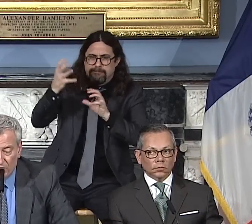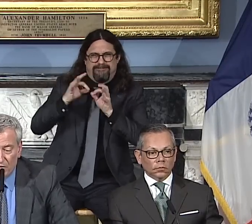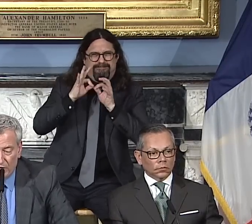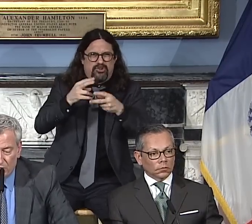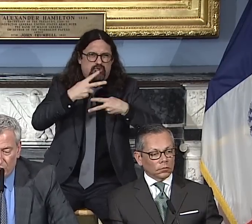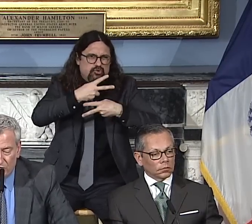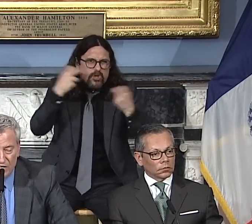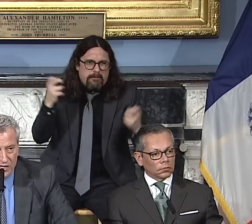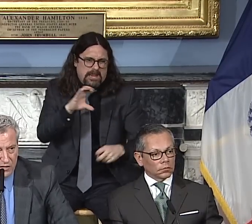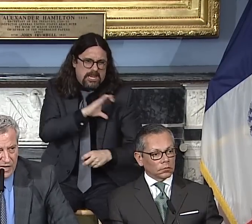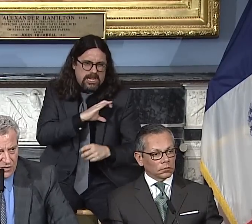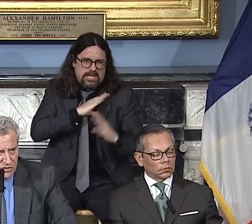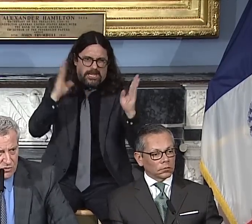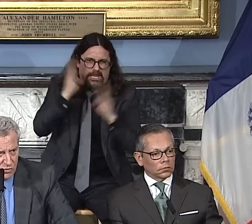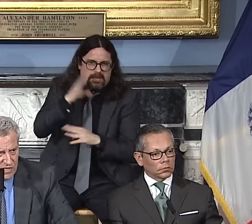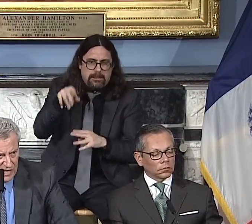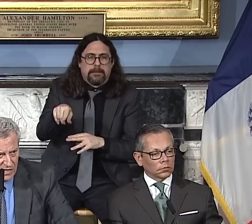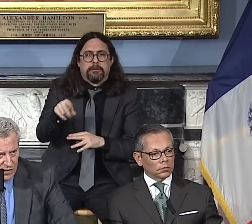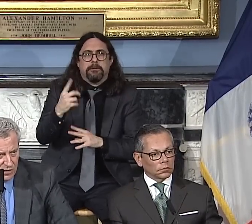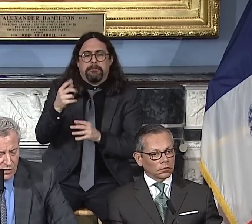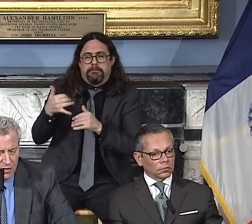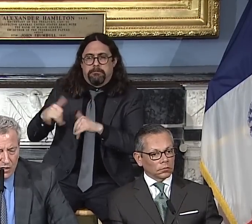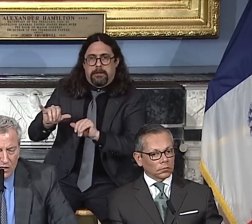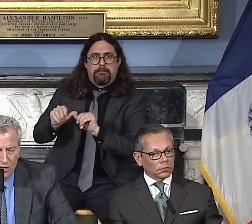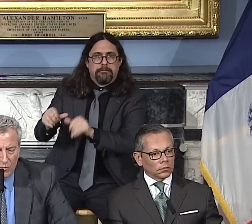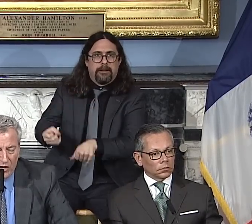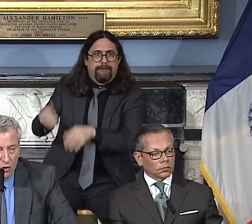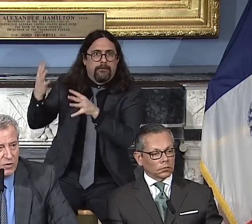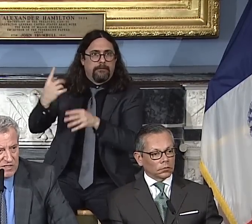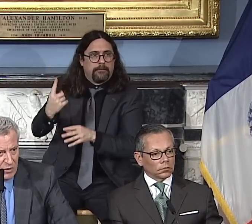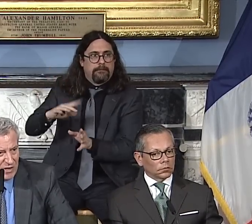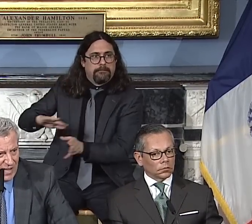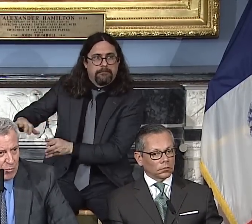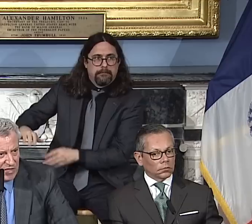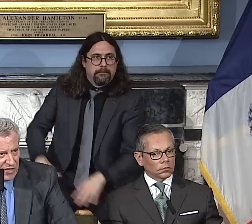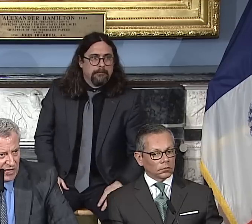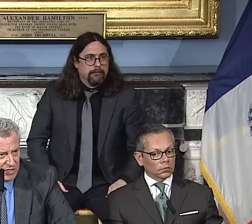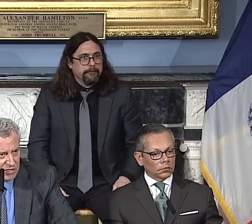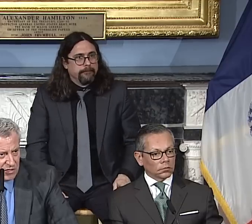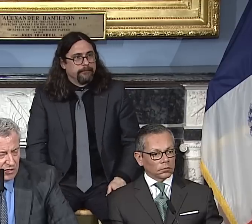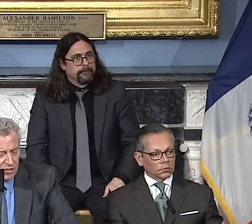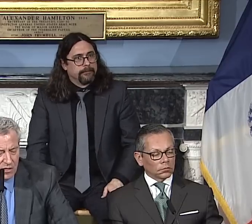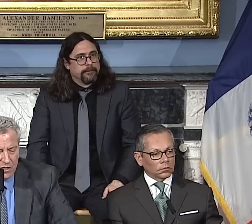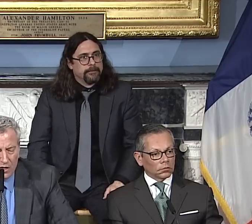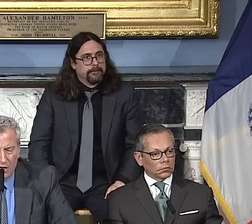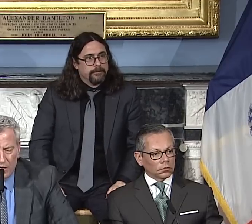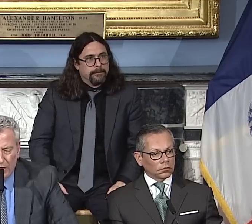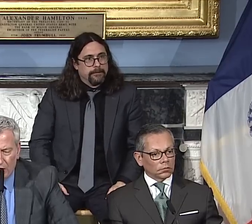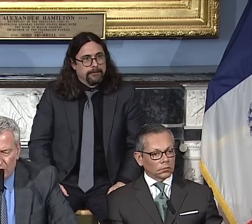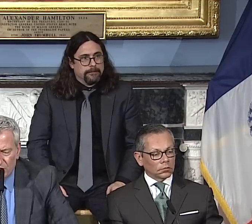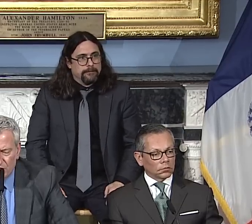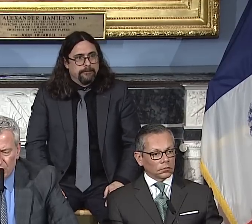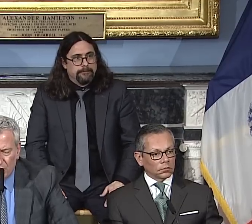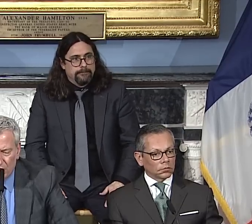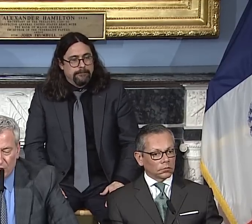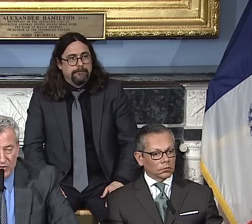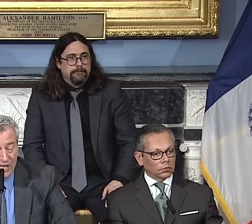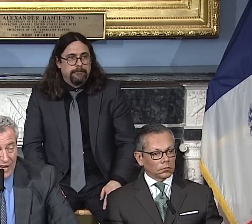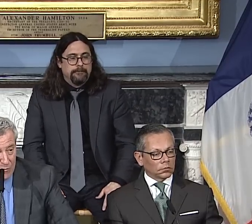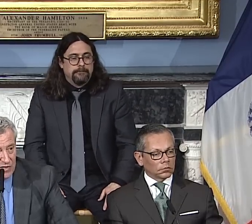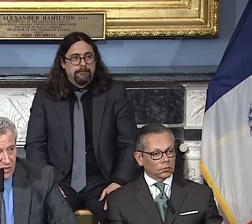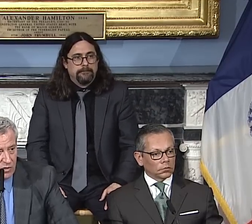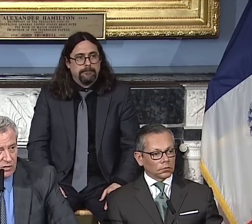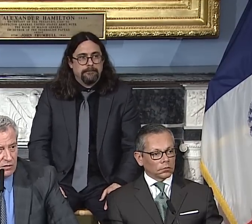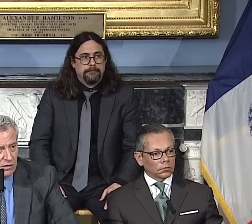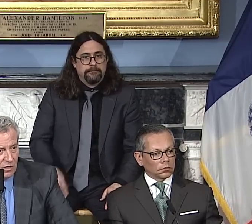now, given that we are taking the actions we're taking, my hope is that would not be the case. And obviously, God forbid